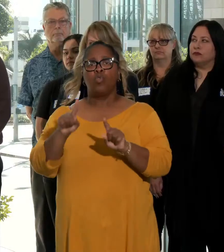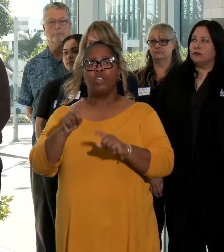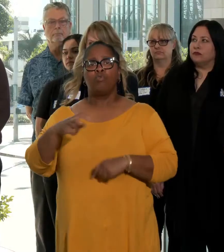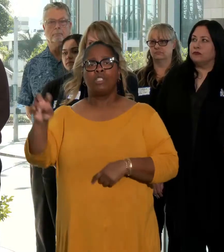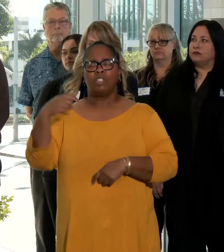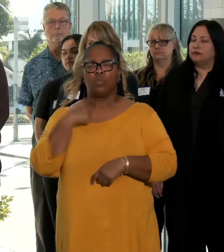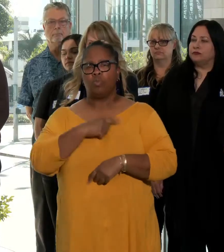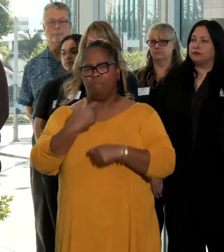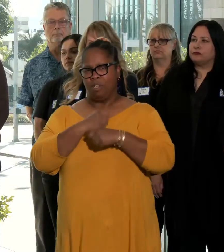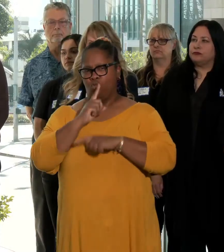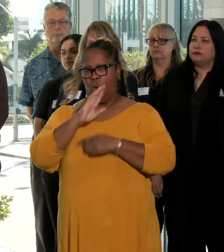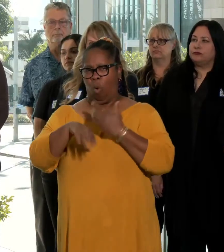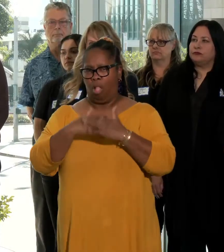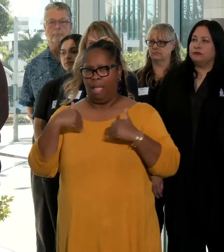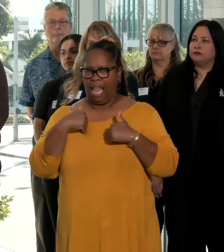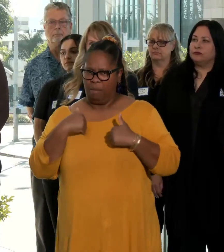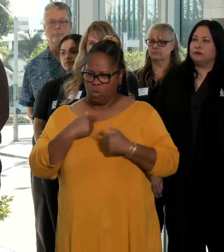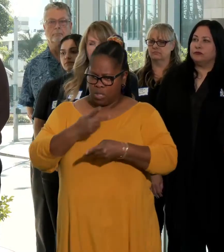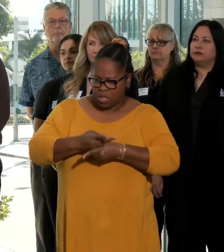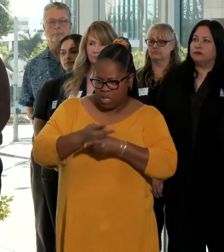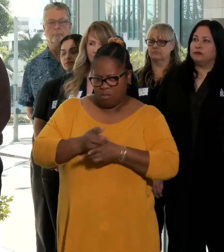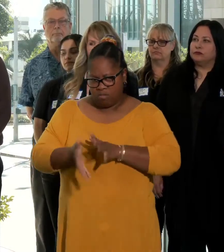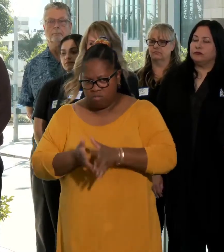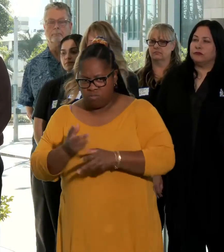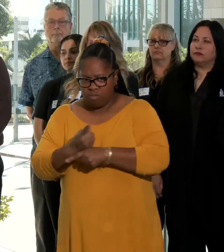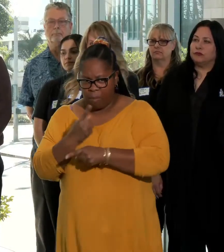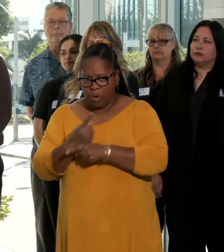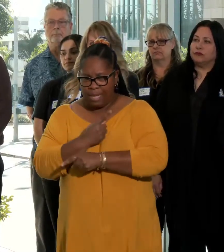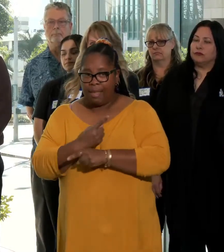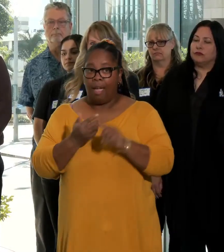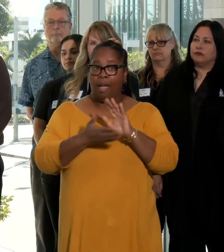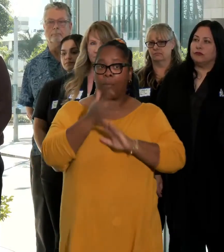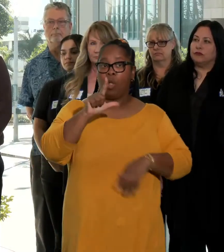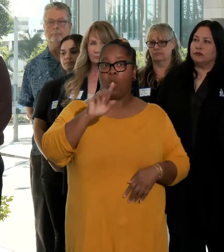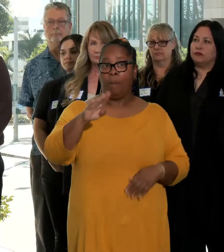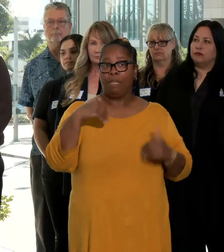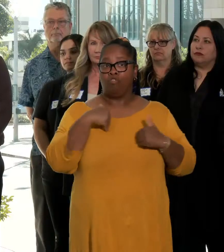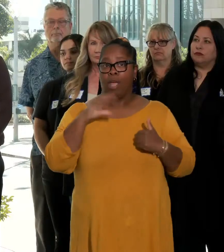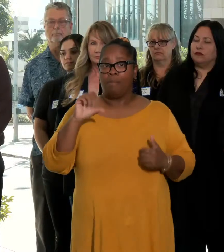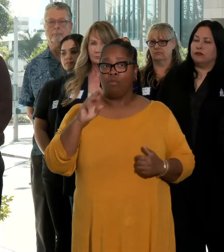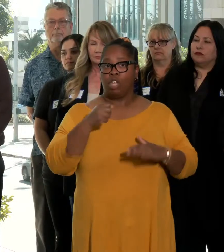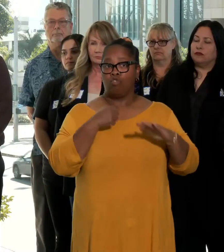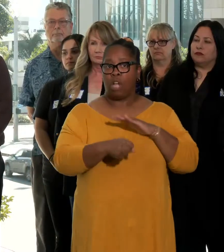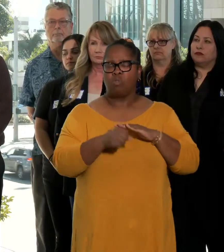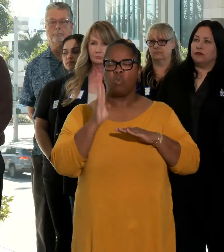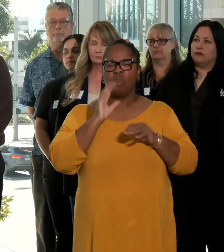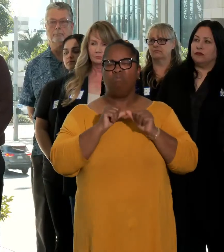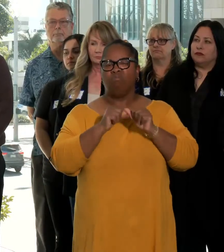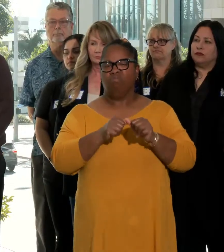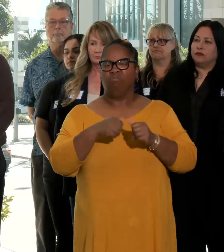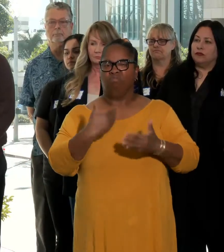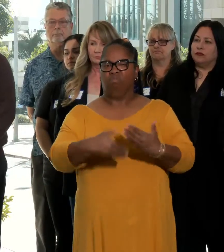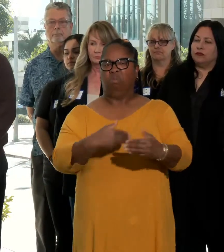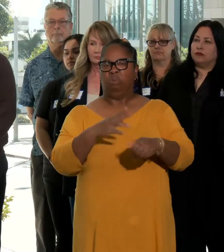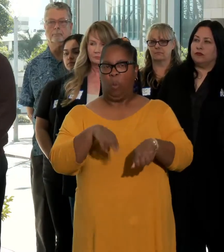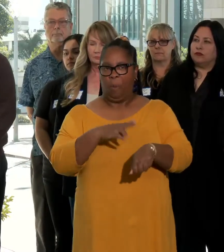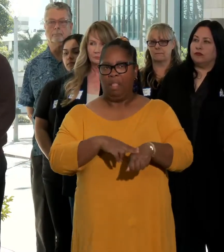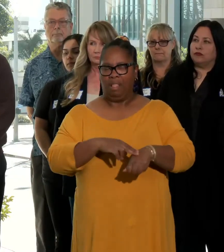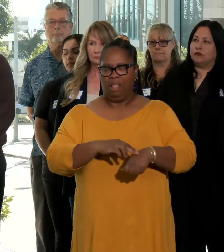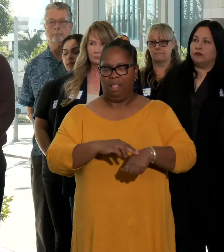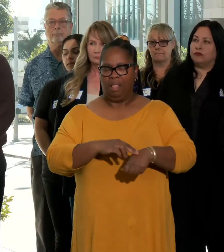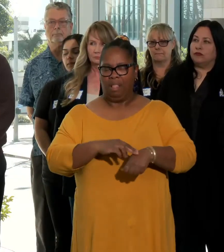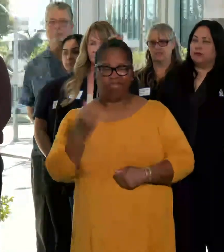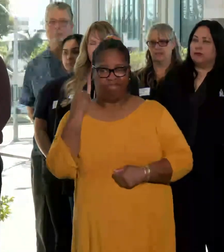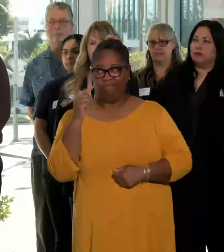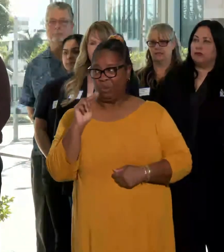all animals are properly cared for and operations at the Long Beach Animal Care Shelter will continue as normal. We understand this news